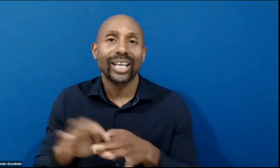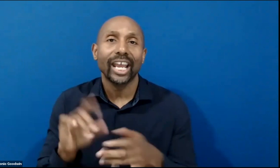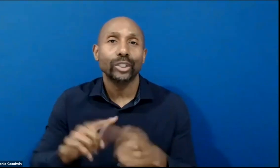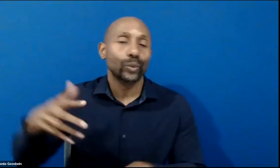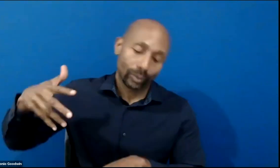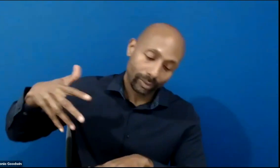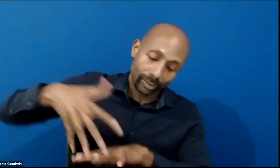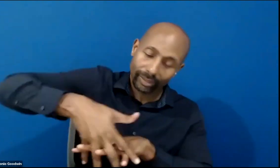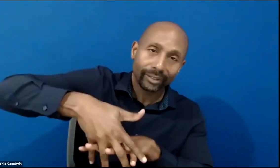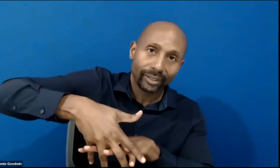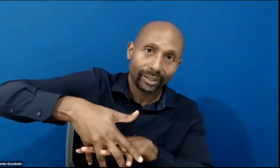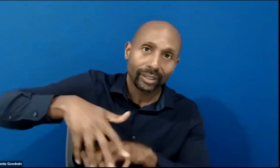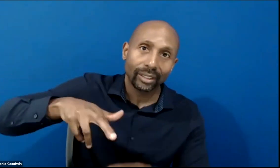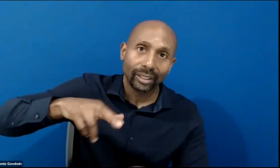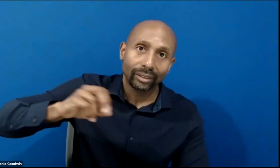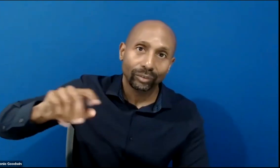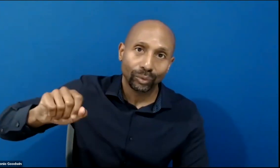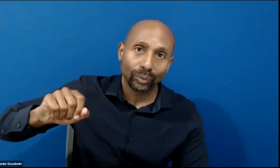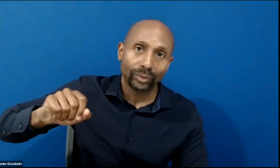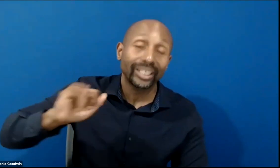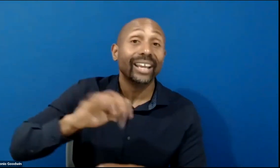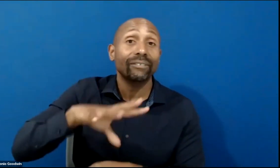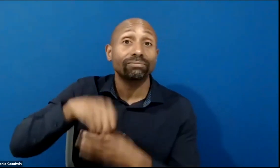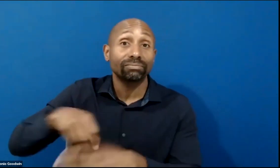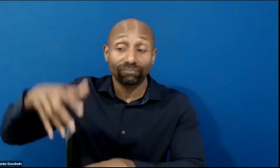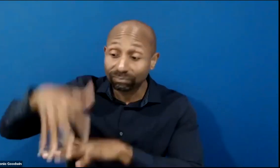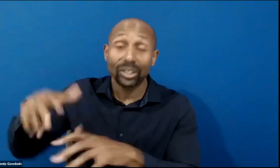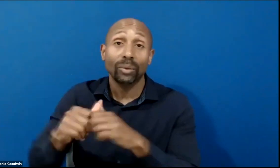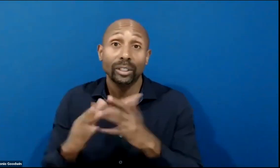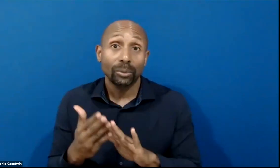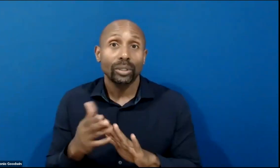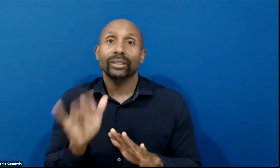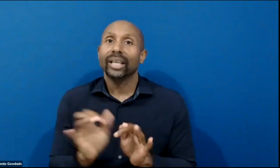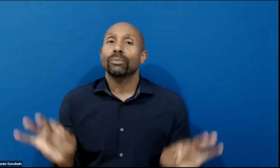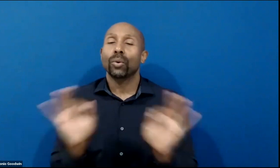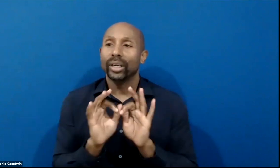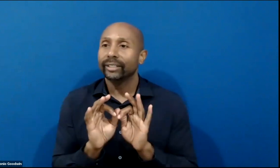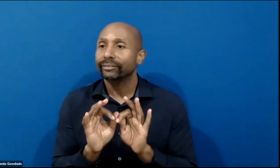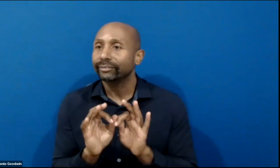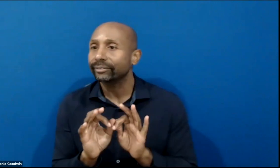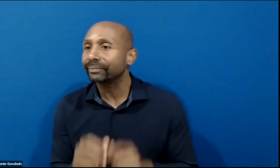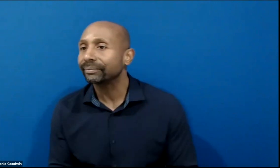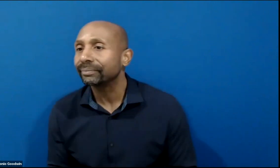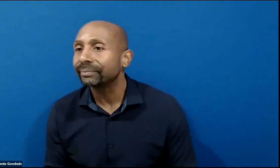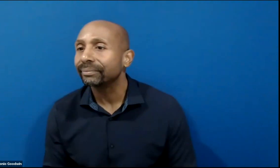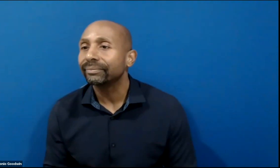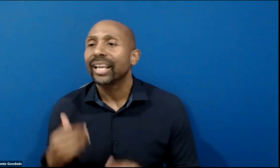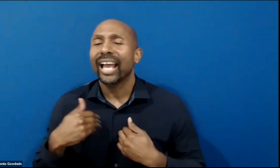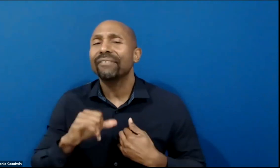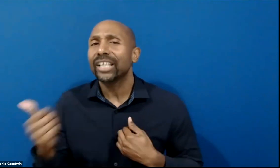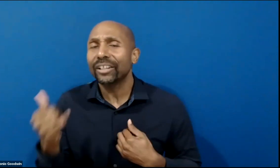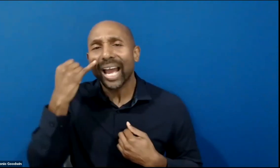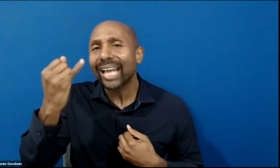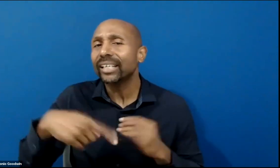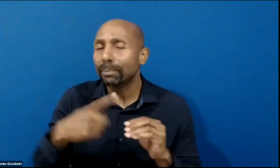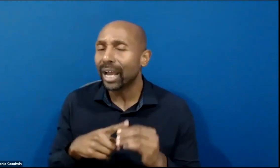such an important part. So that's one way of thinking about roots. But I think there's another type of roots.